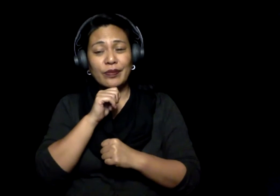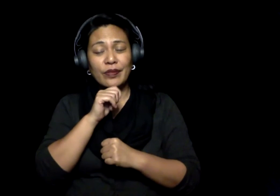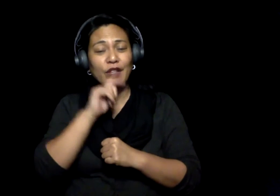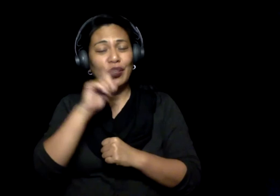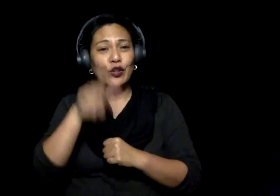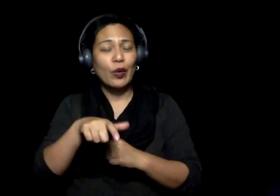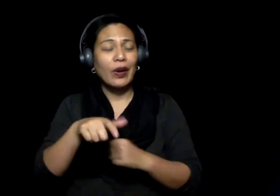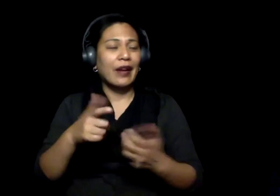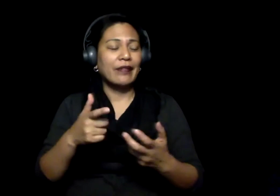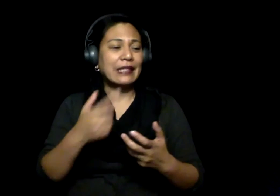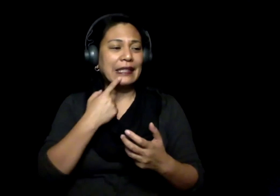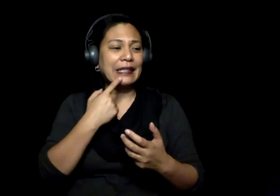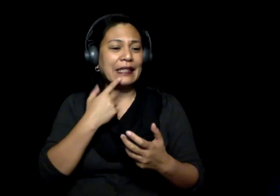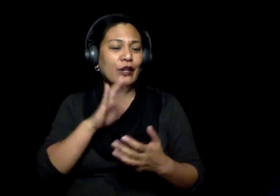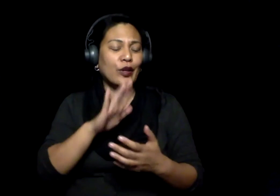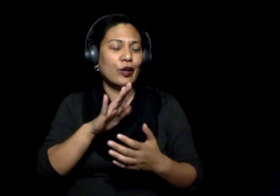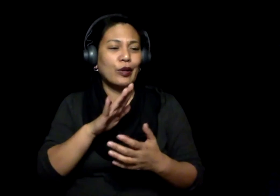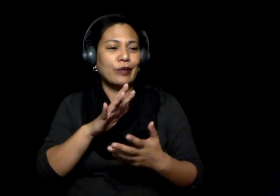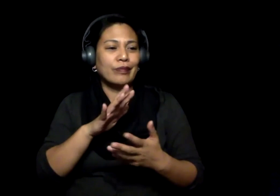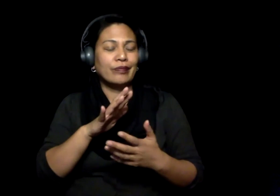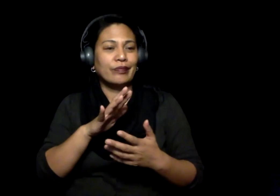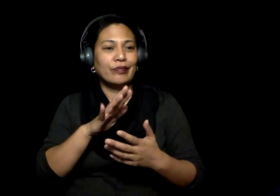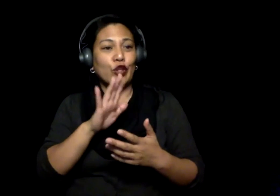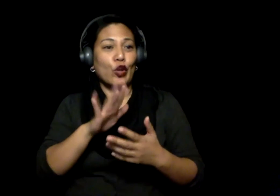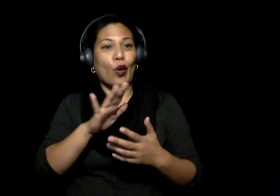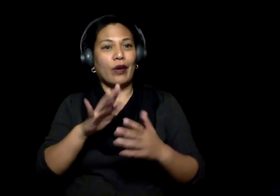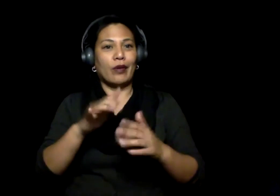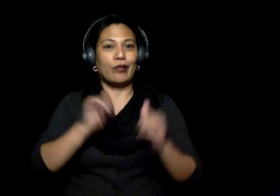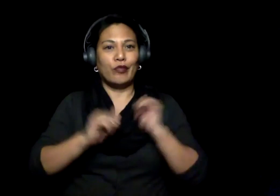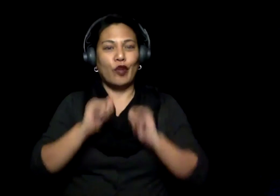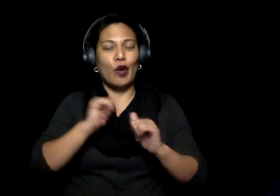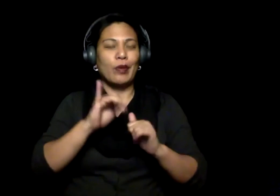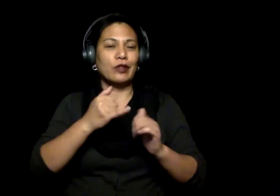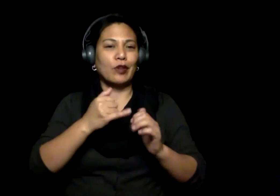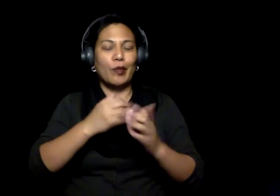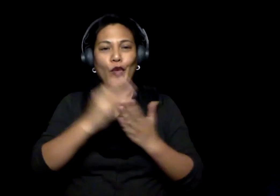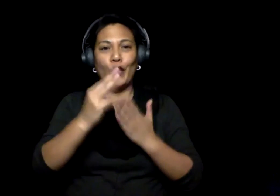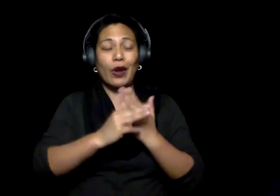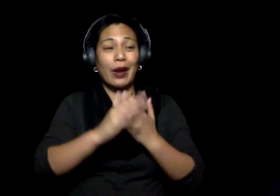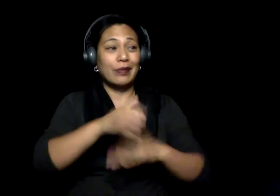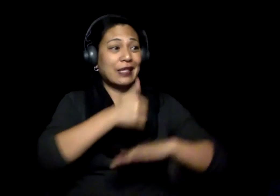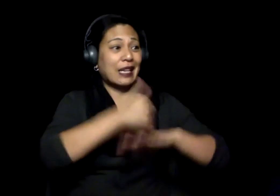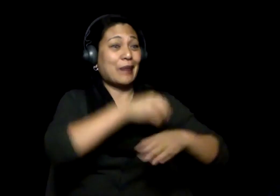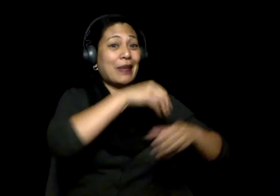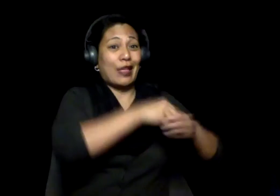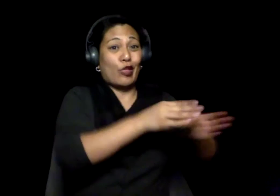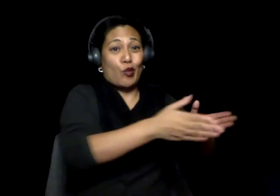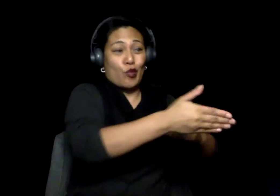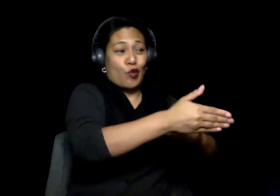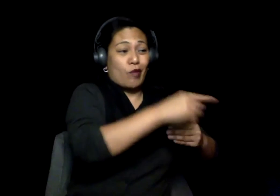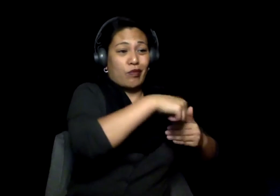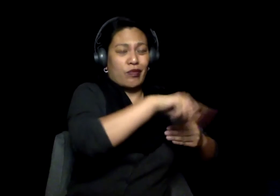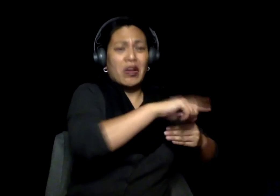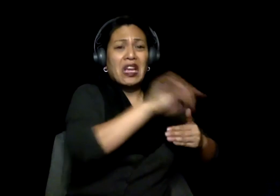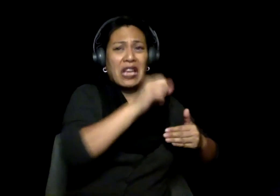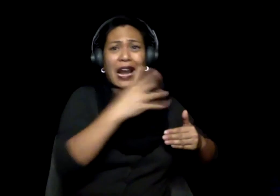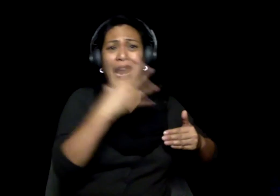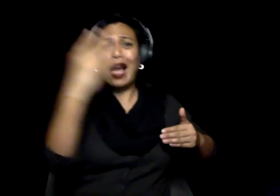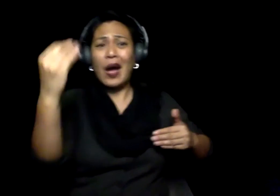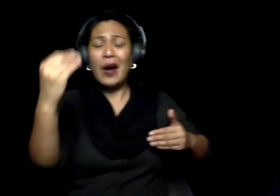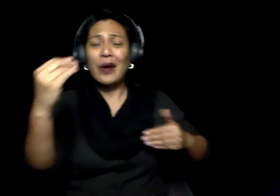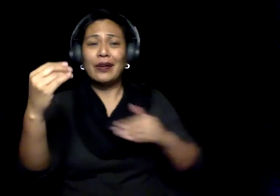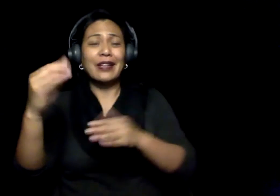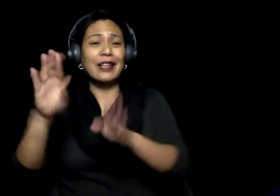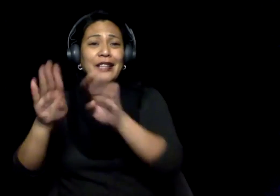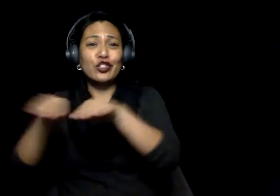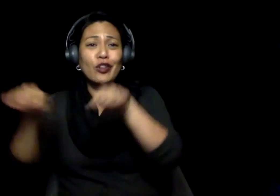programming to the programming room. It could actually take place right out in the stacks. And there's all sorts of there